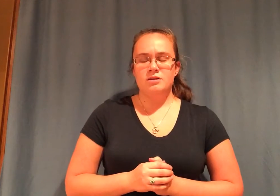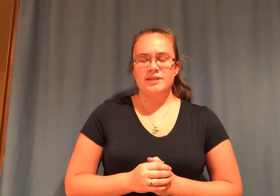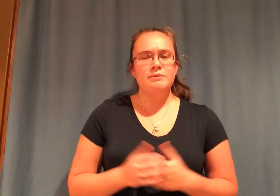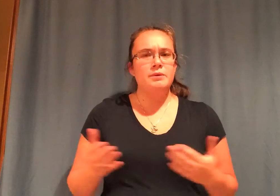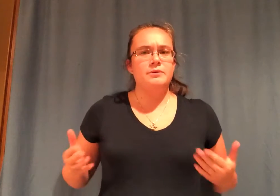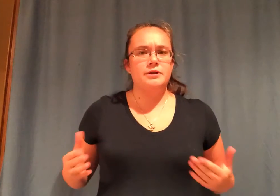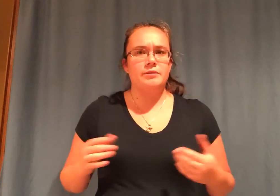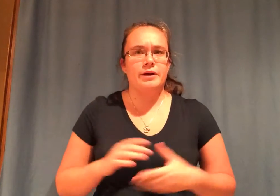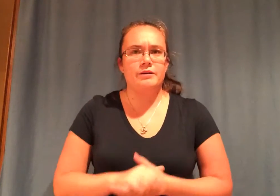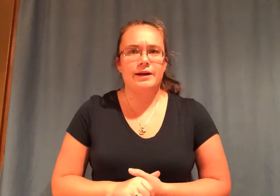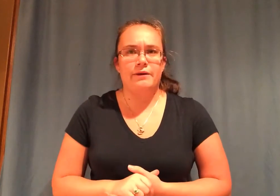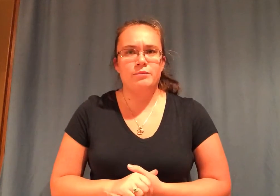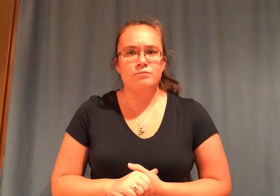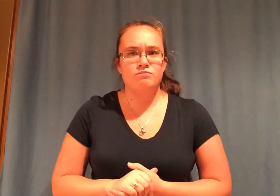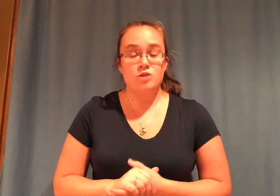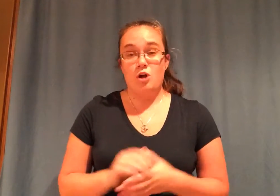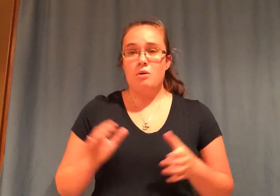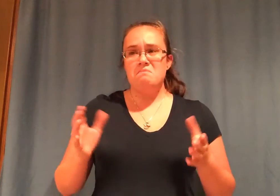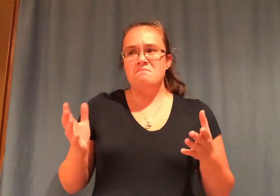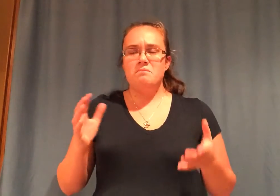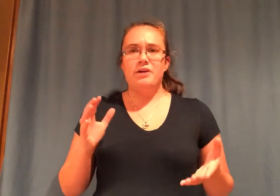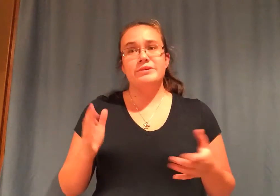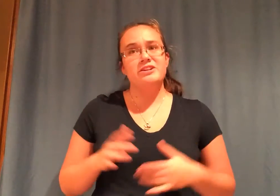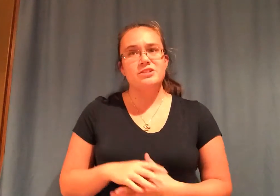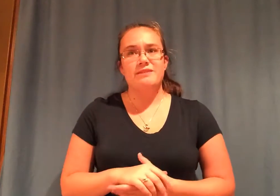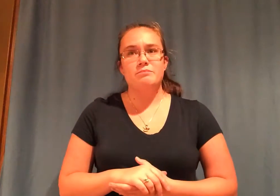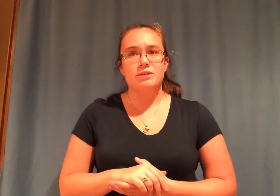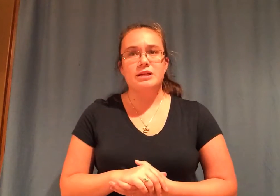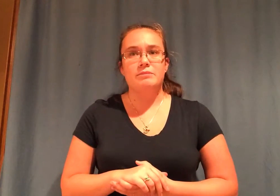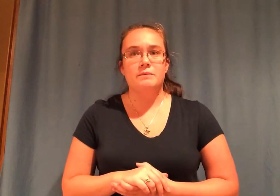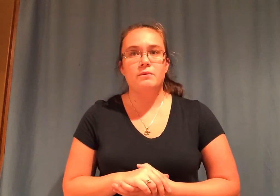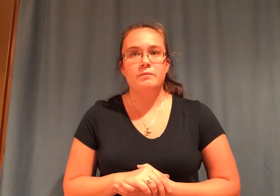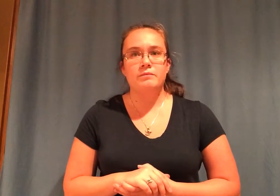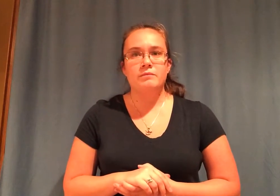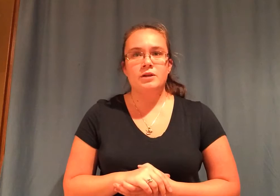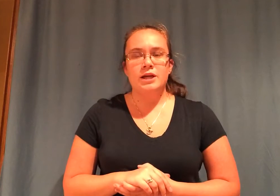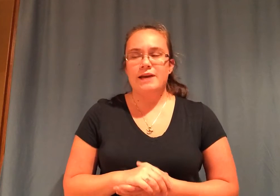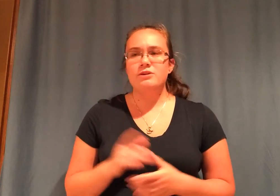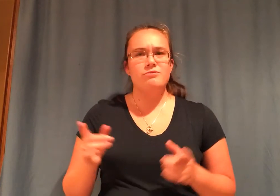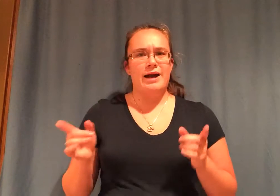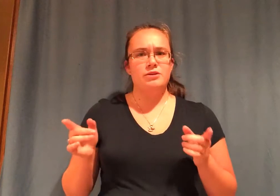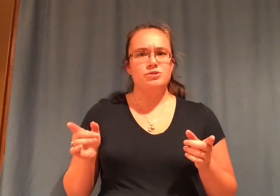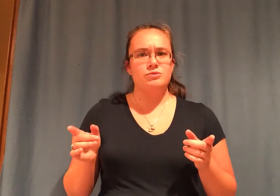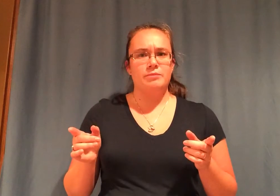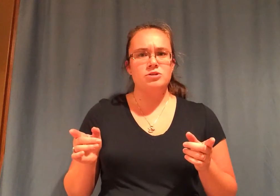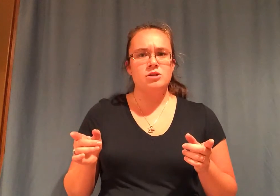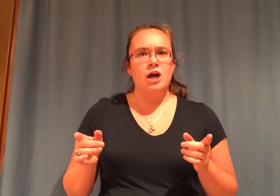How many people are there in America right now? About 307 million people. If you divide those two numbers, you